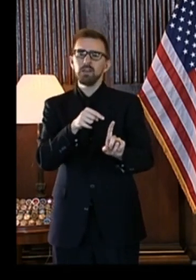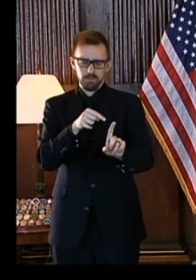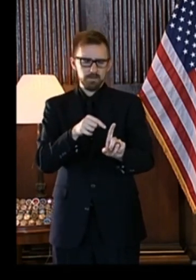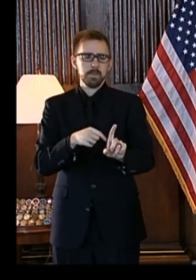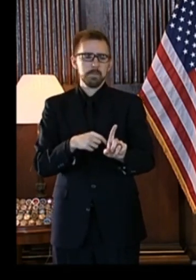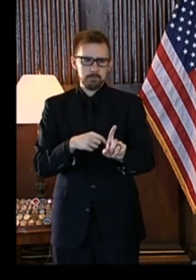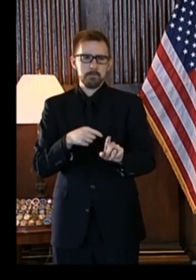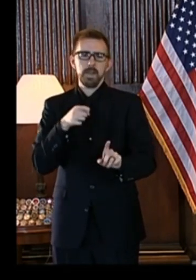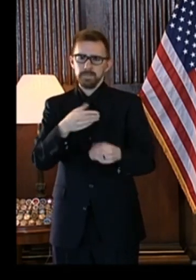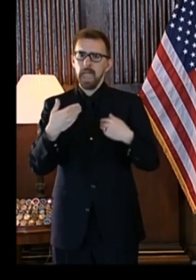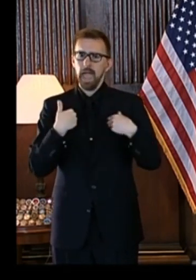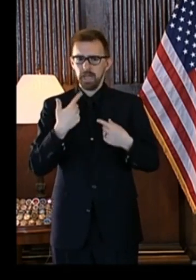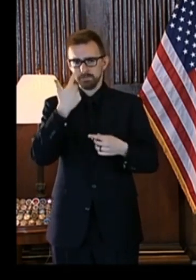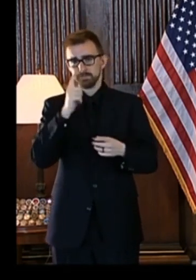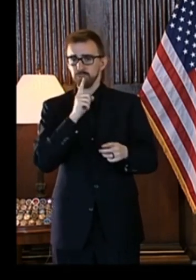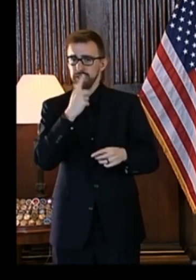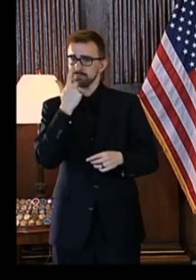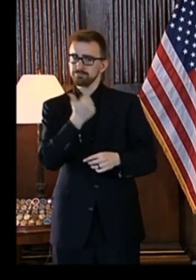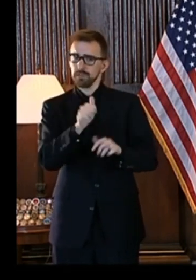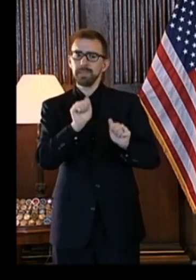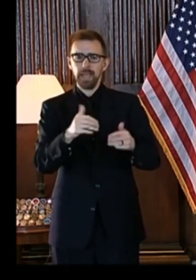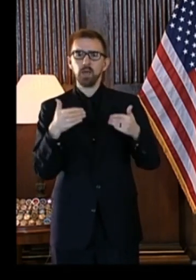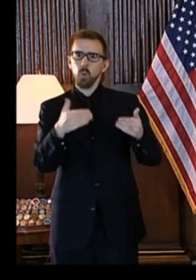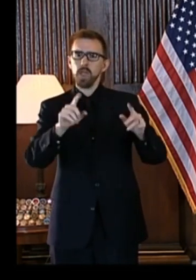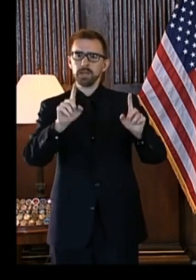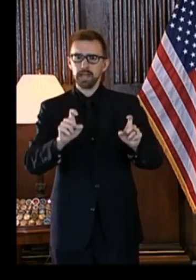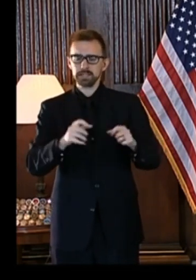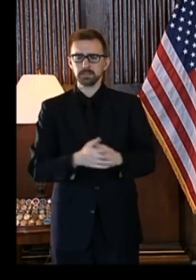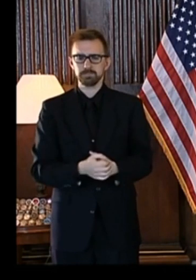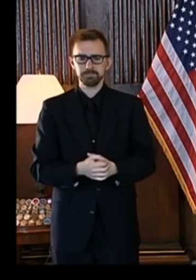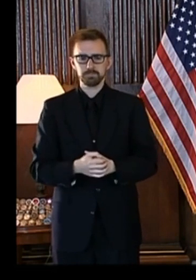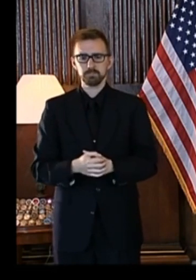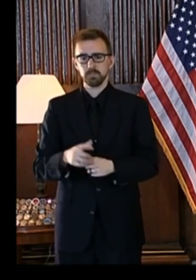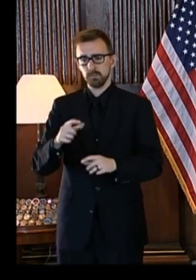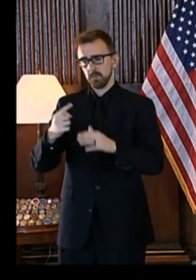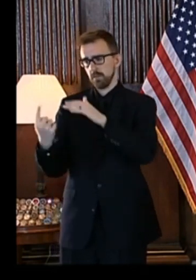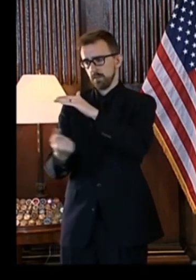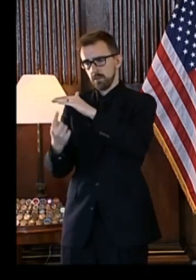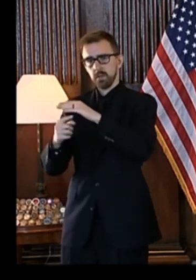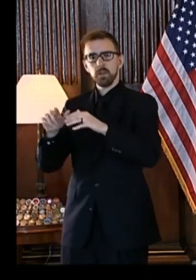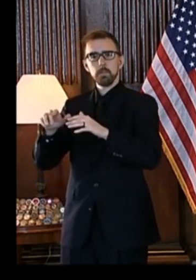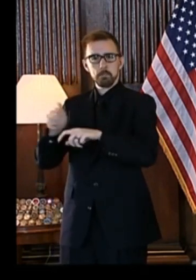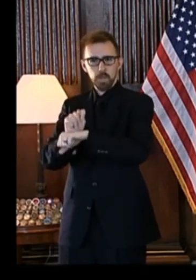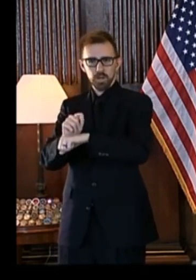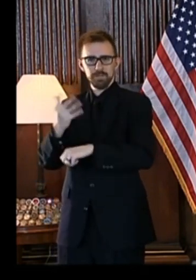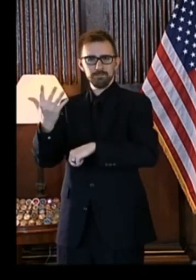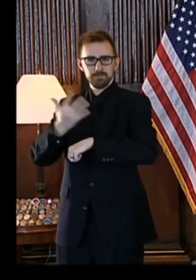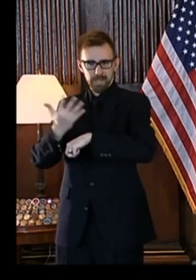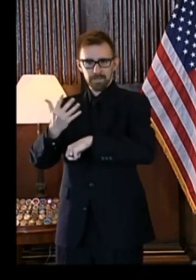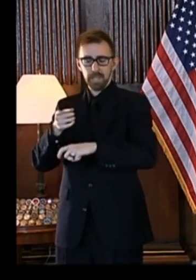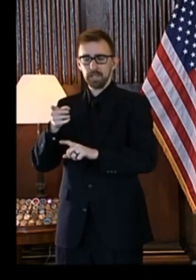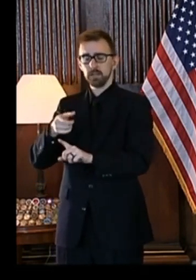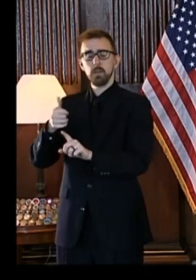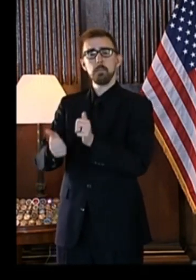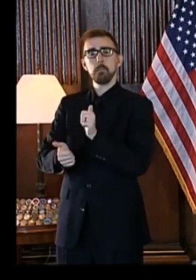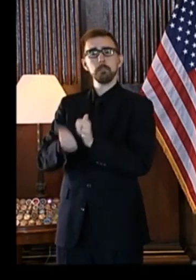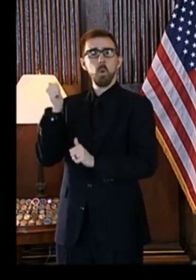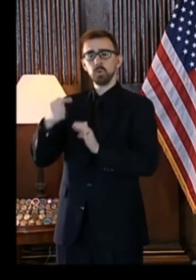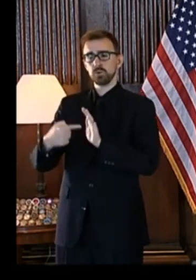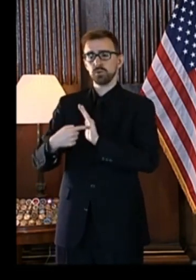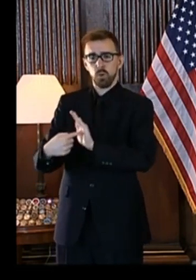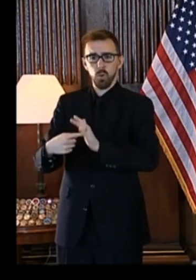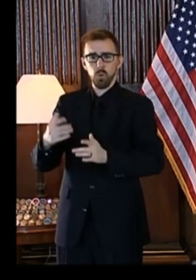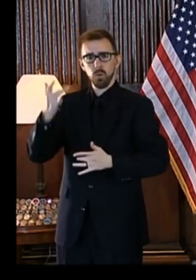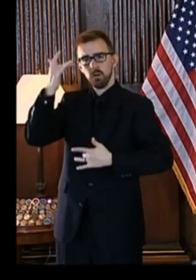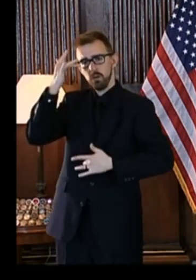they have the discretion to do the test. The incubation period, again, is 5 days, and people are most symptomatic